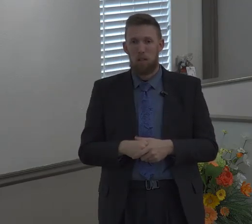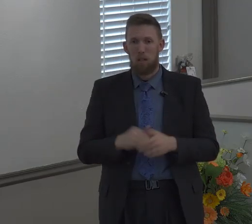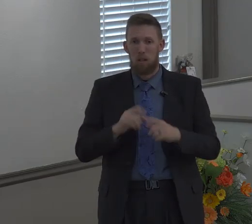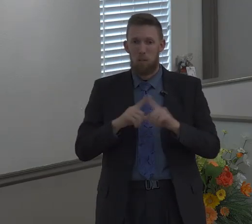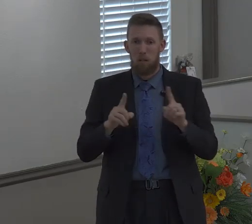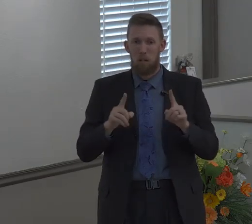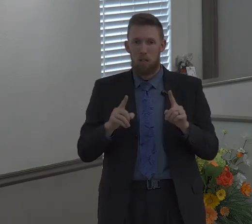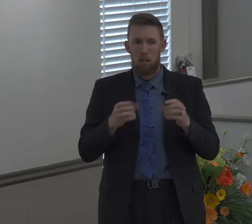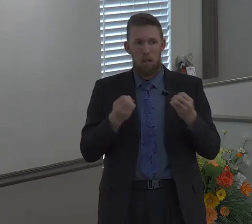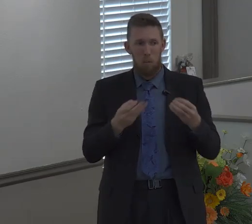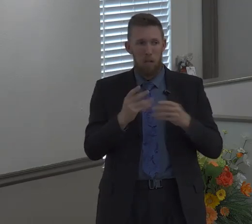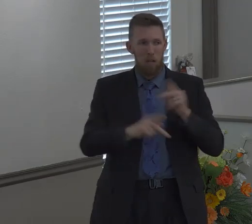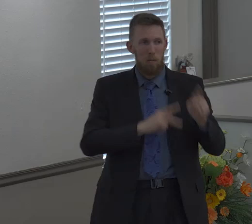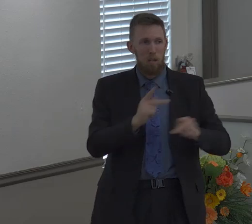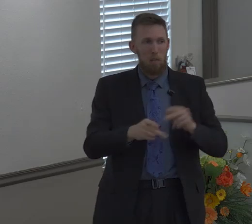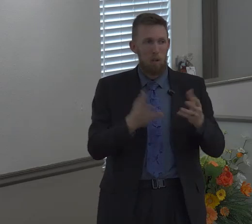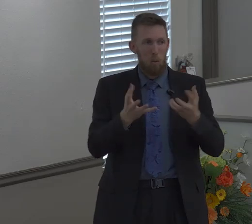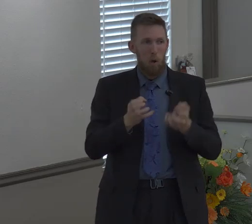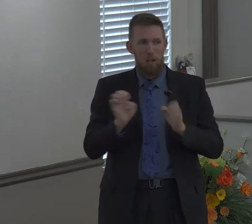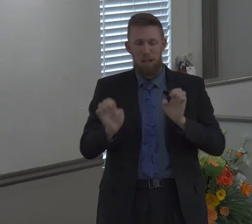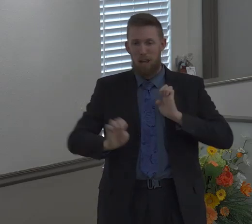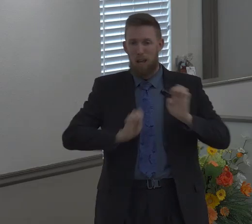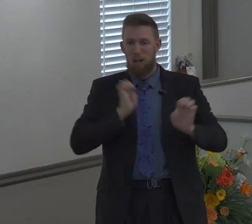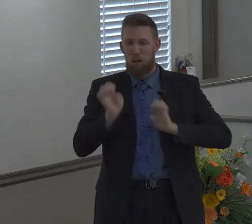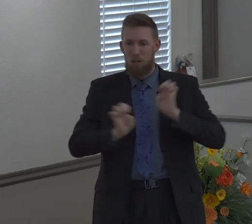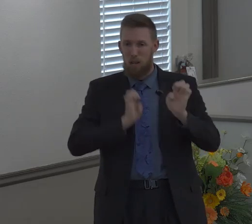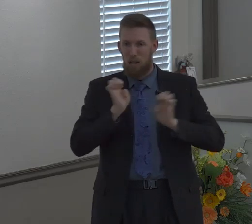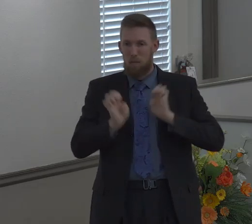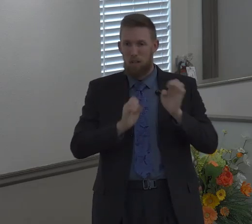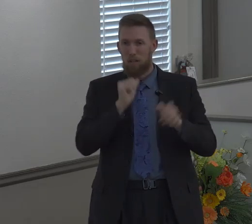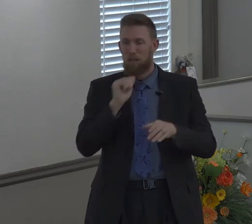But we want entertainment. We don't want the Bible.